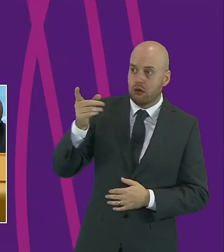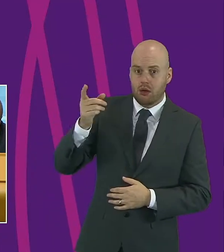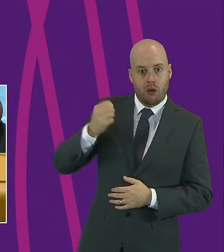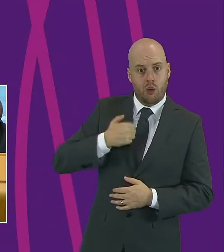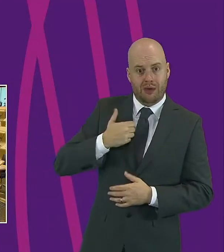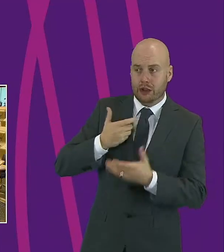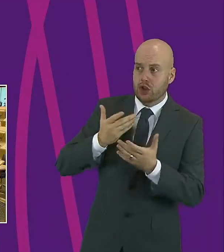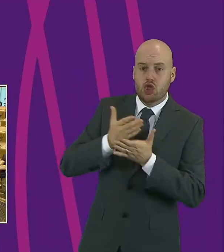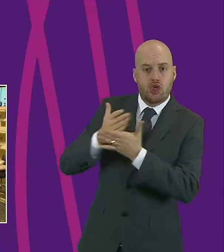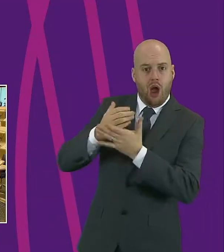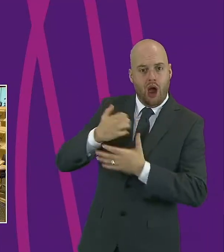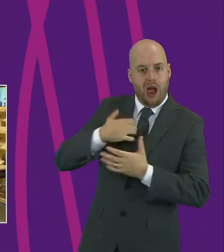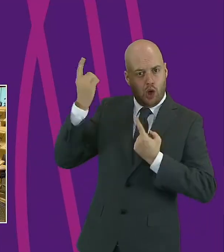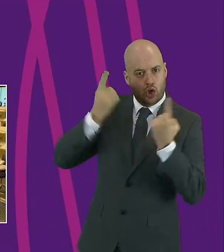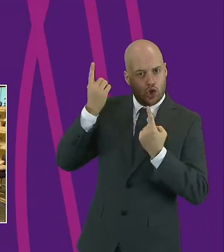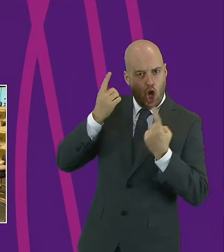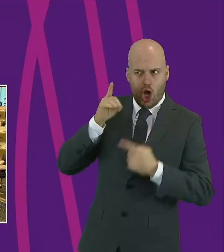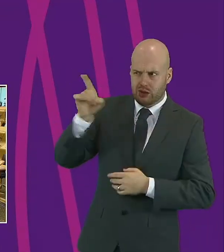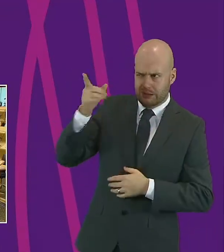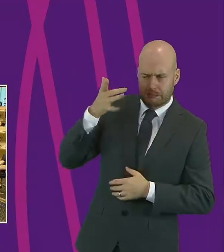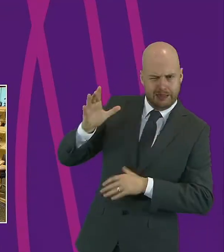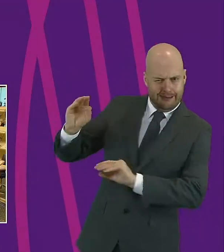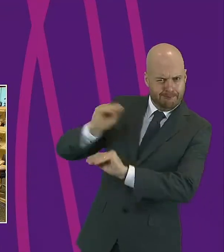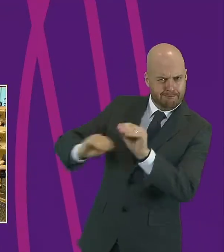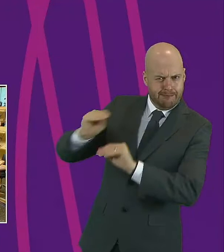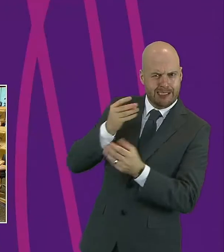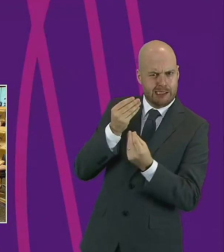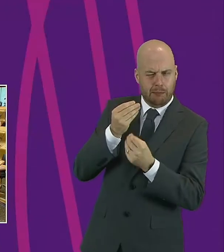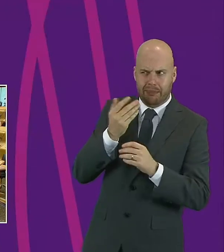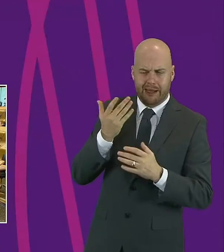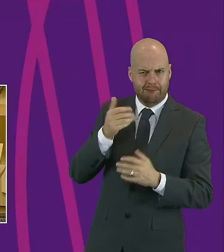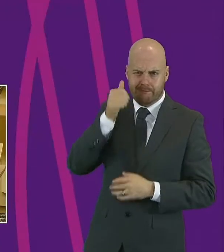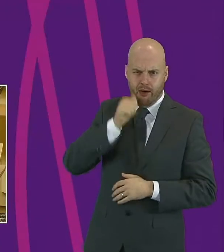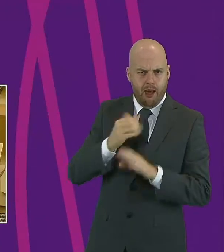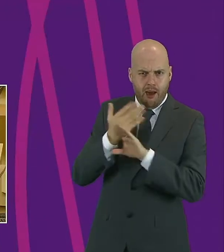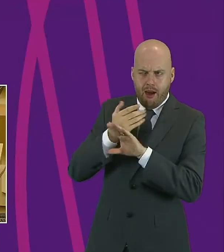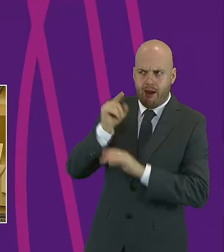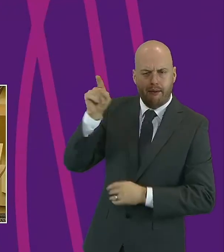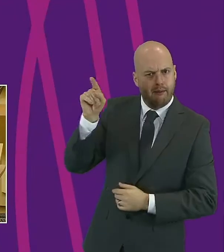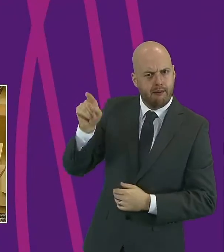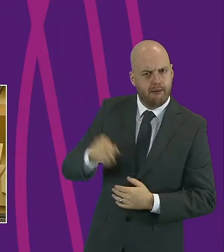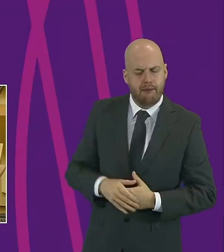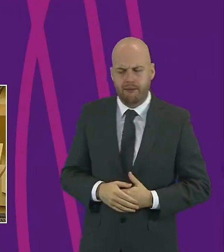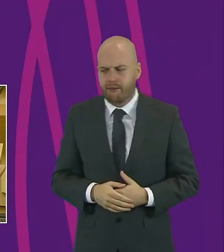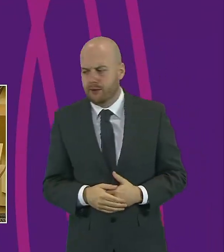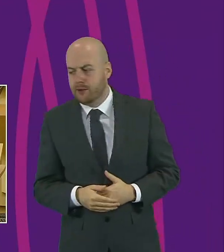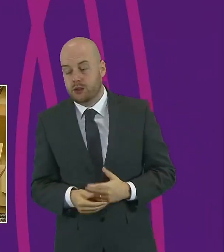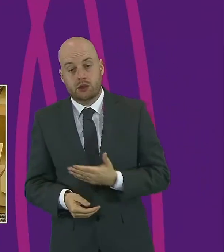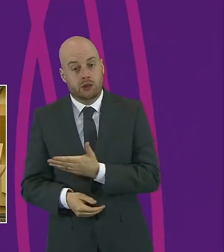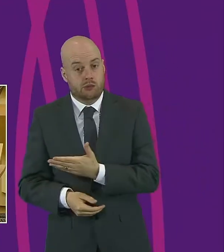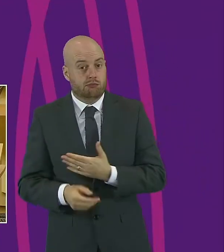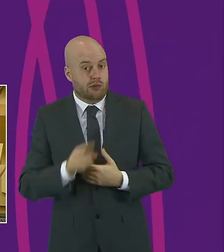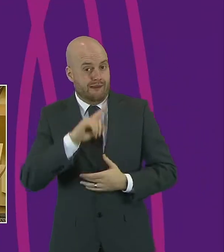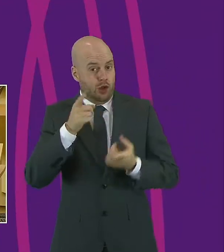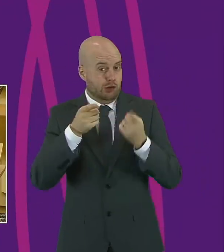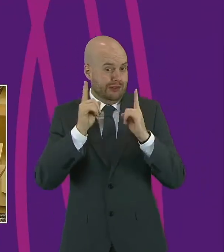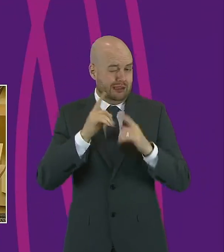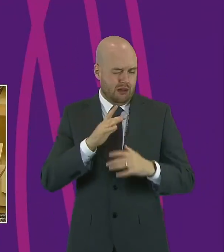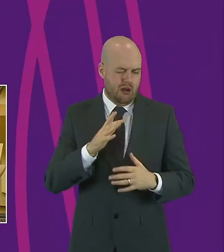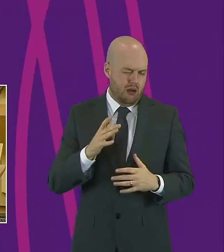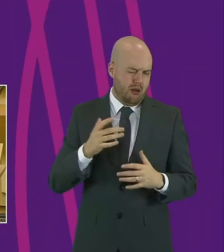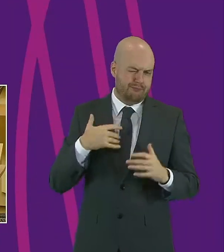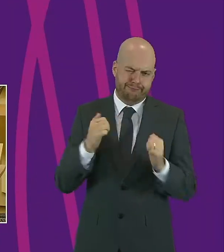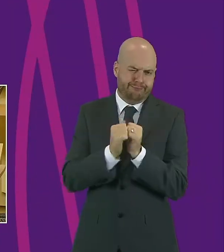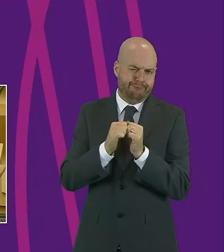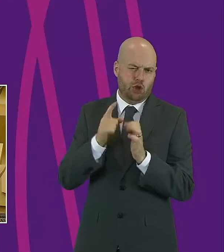Union? First Minister. Yes, I do very much share John Mason's concerns, and like the views that the